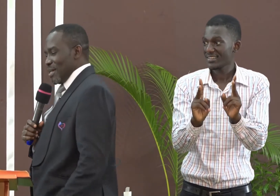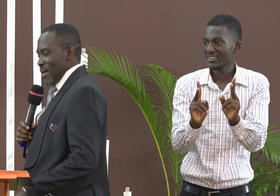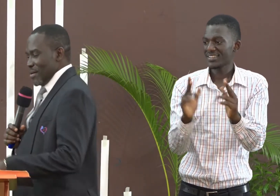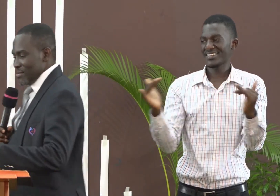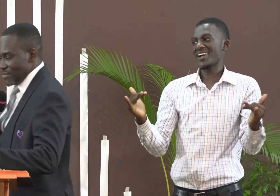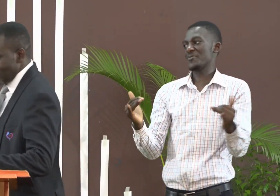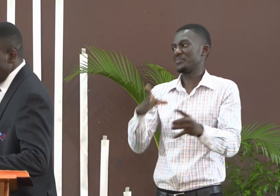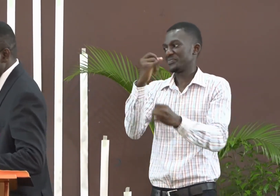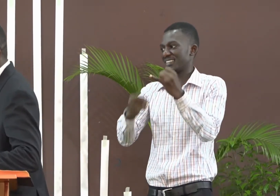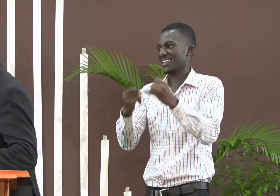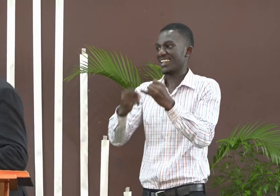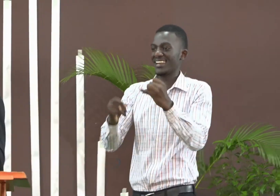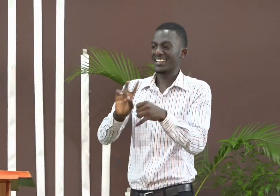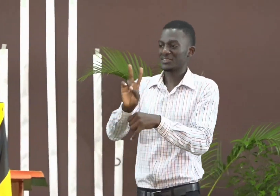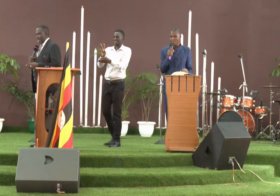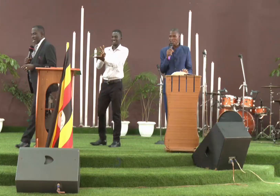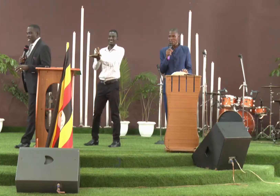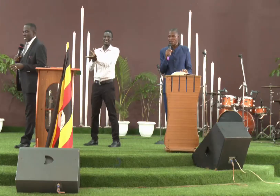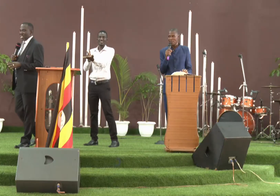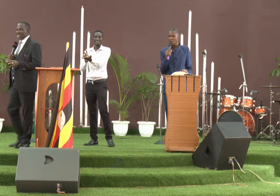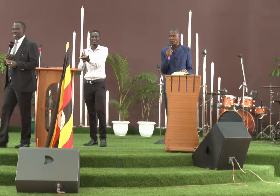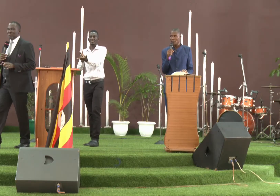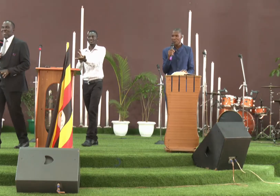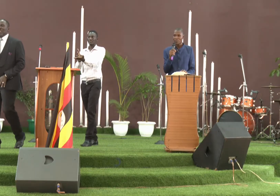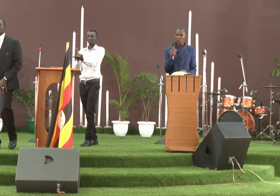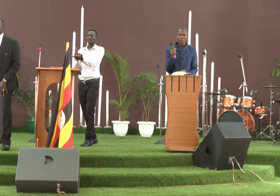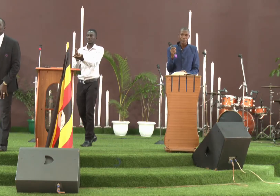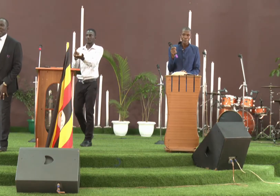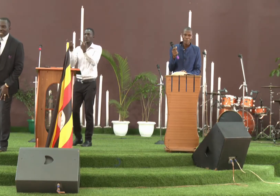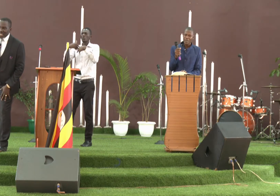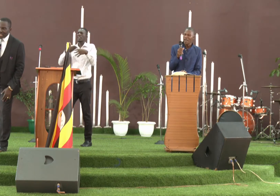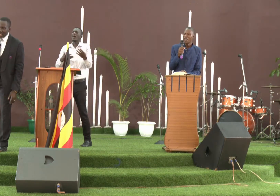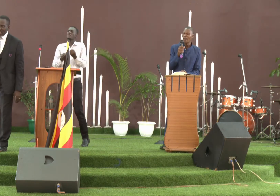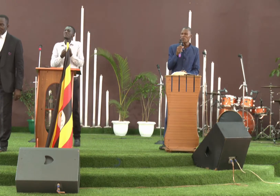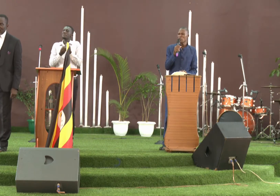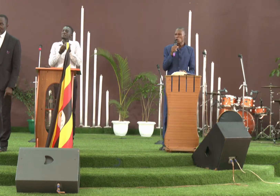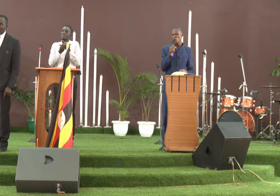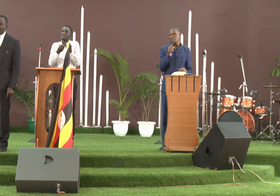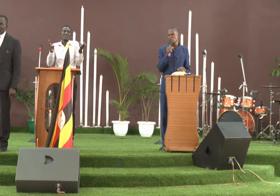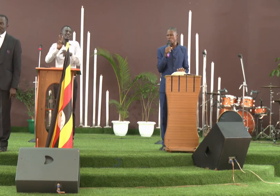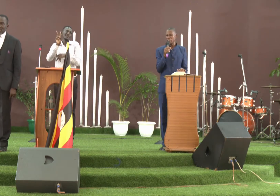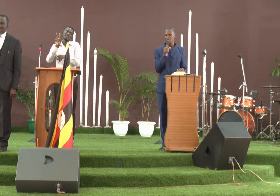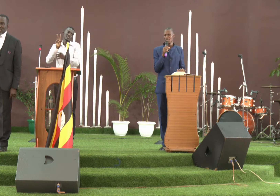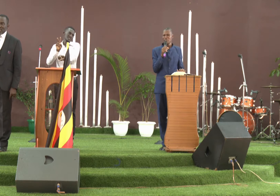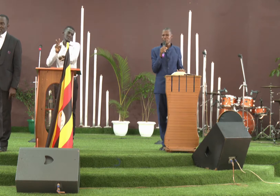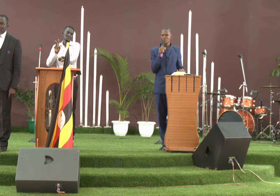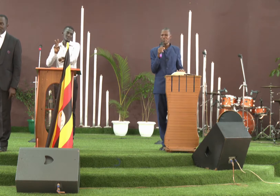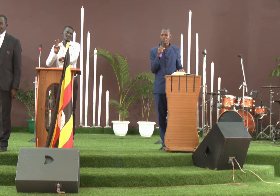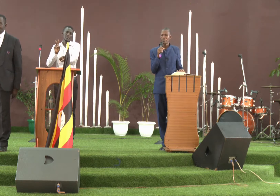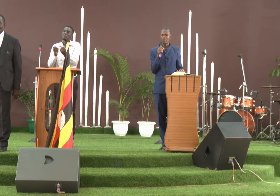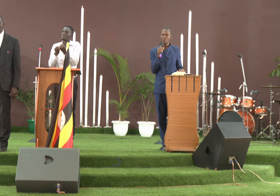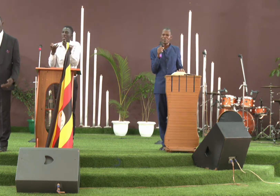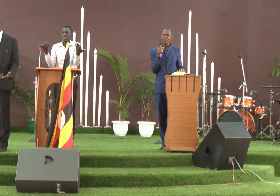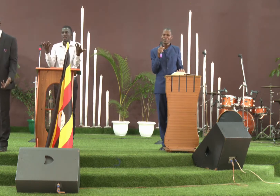of our last verses. I have so many scriptures.